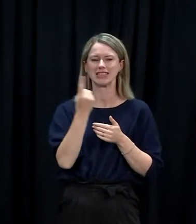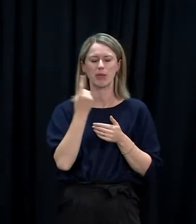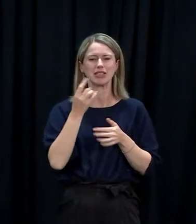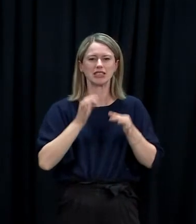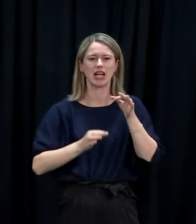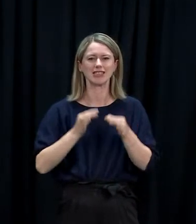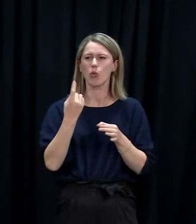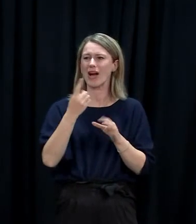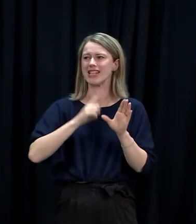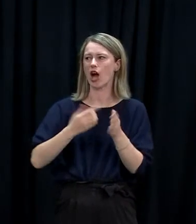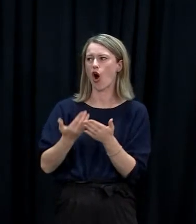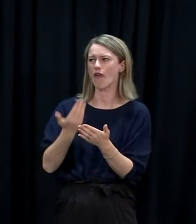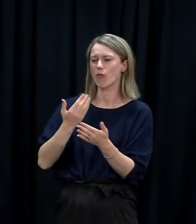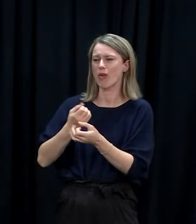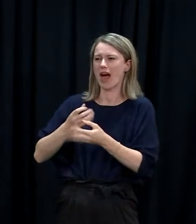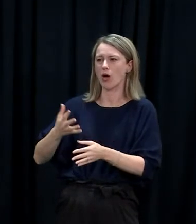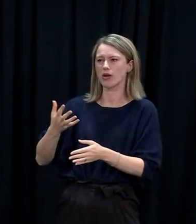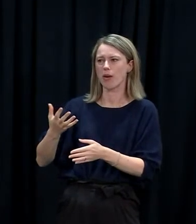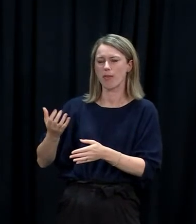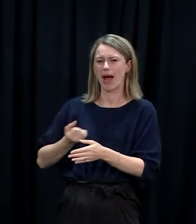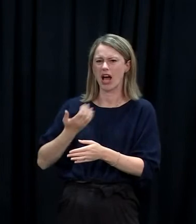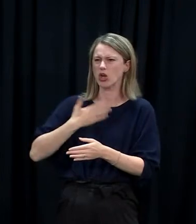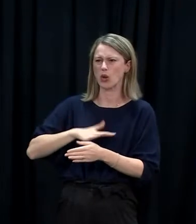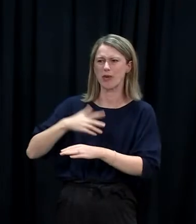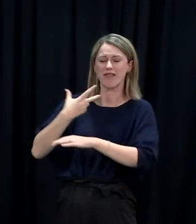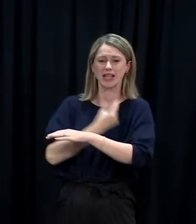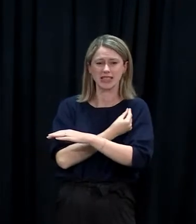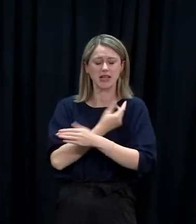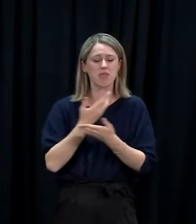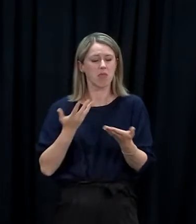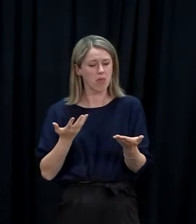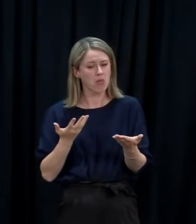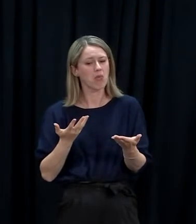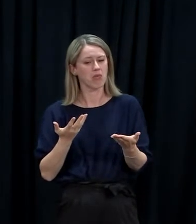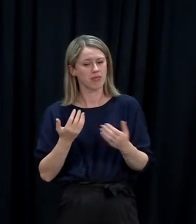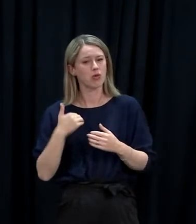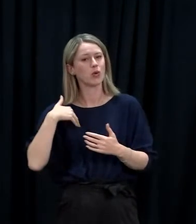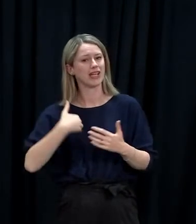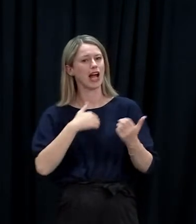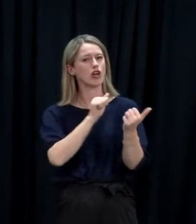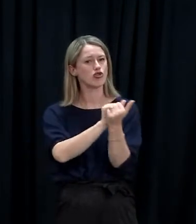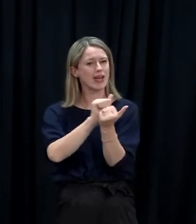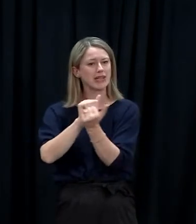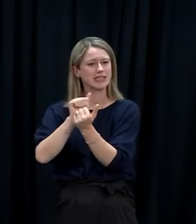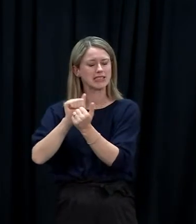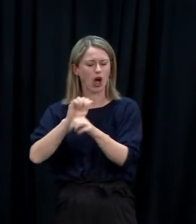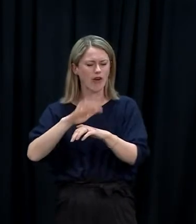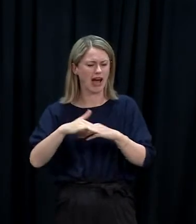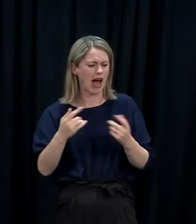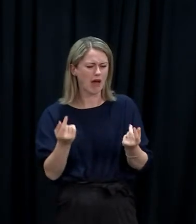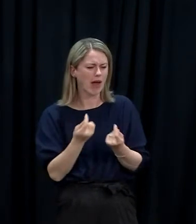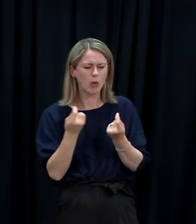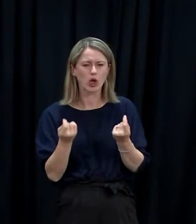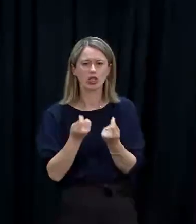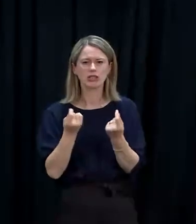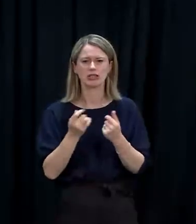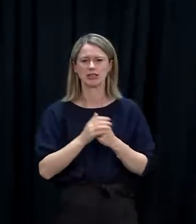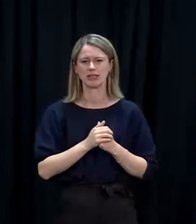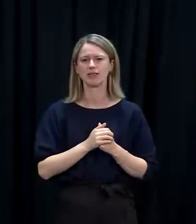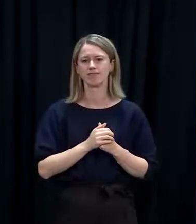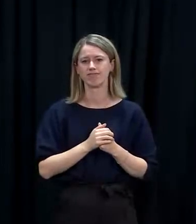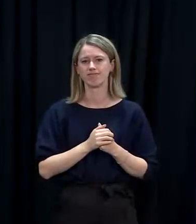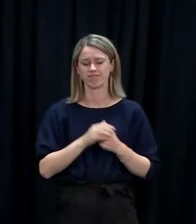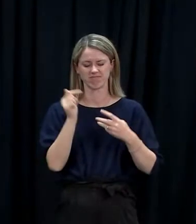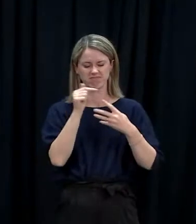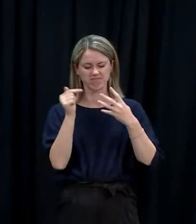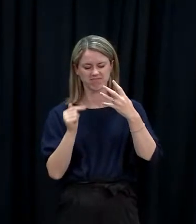unpaid leave for a year, for example, because they don't want to be vaccinated, we need to have some agreements around exactly how all that would play out. So those are the